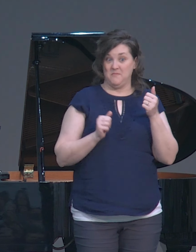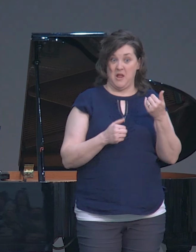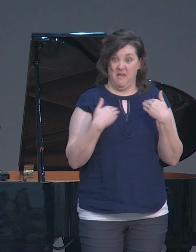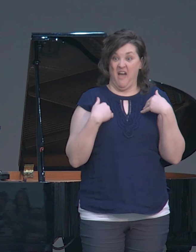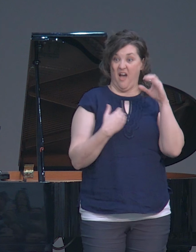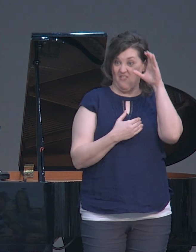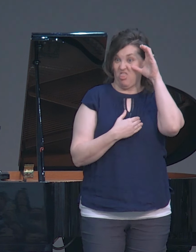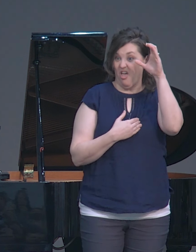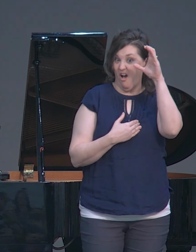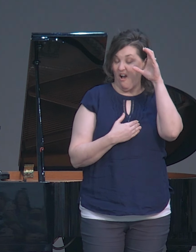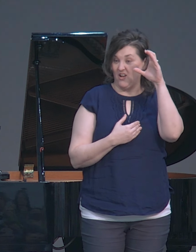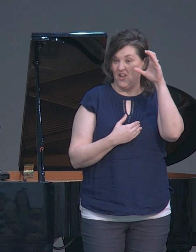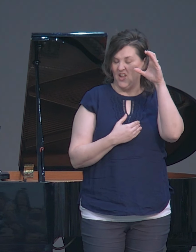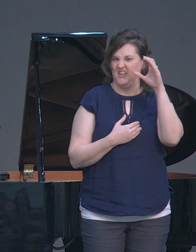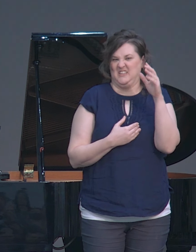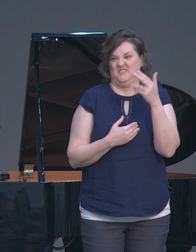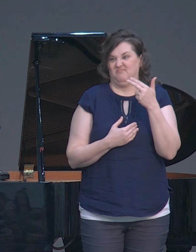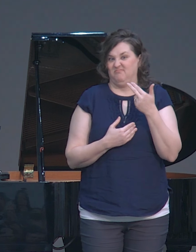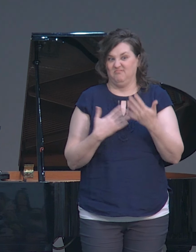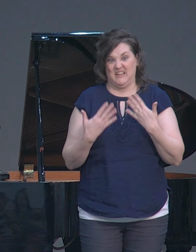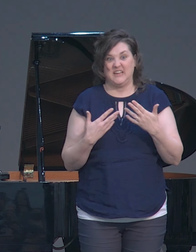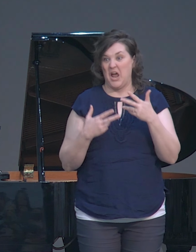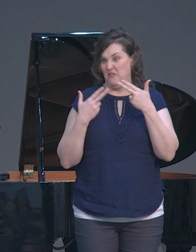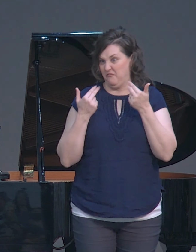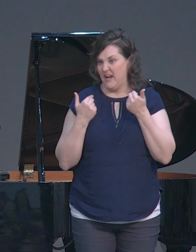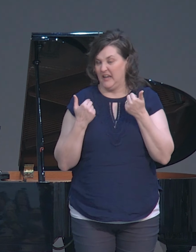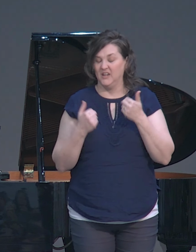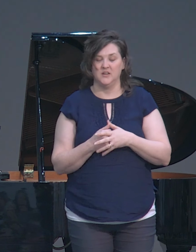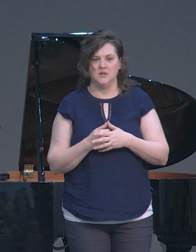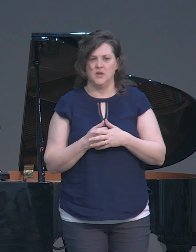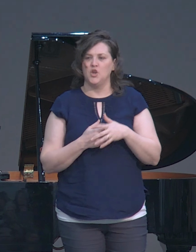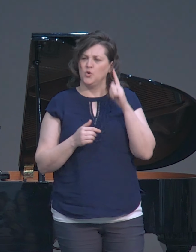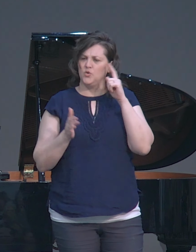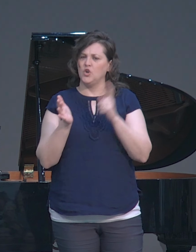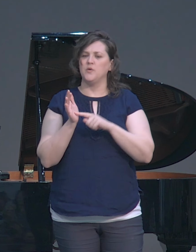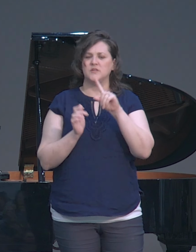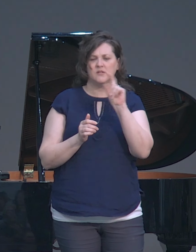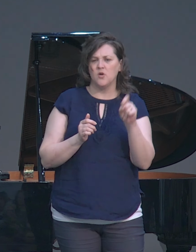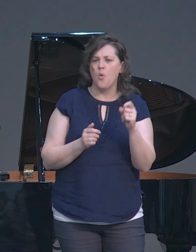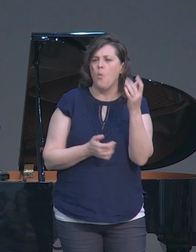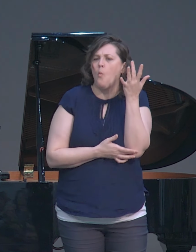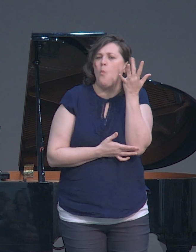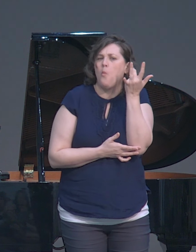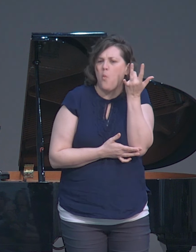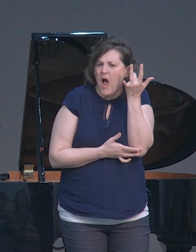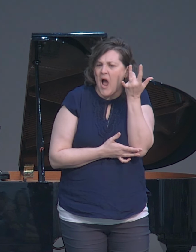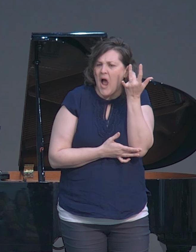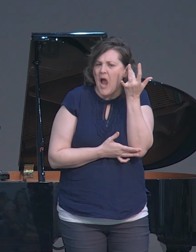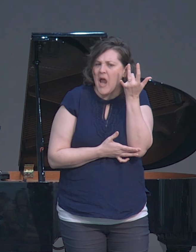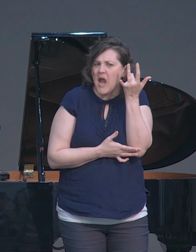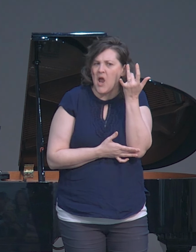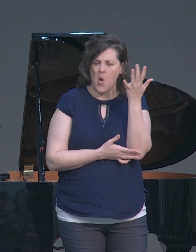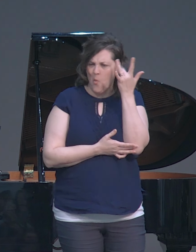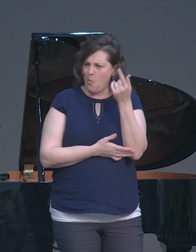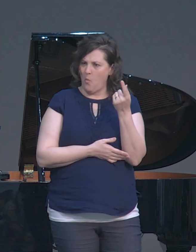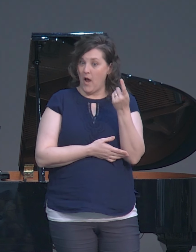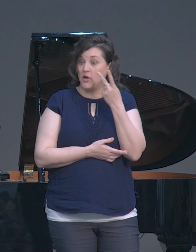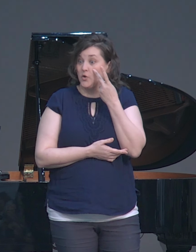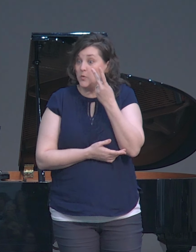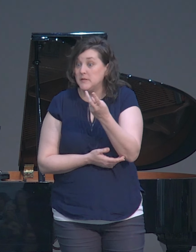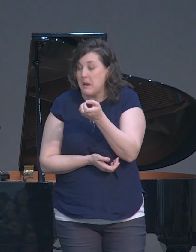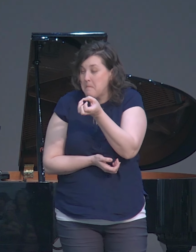almost humorous. Notice the first question. It's a why question. It's a why question. Jesus says, why do you see the speck